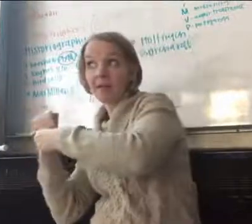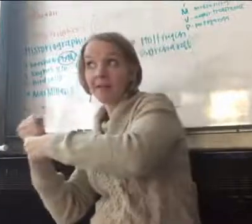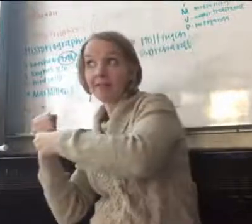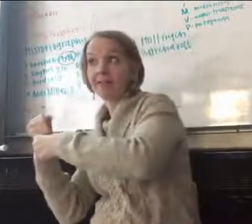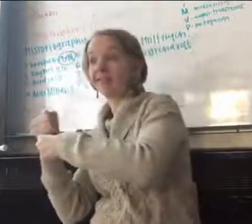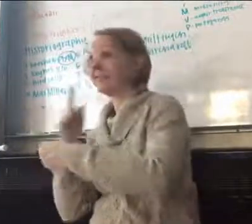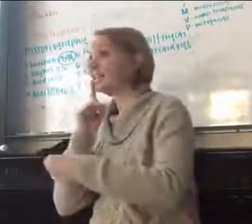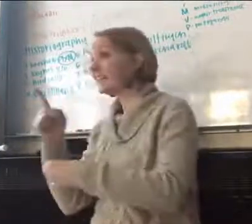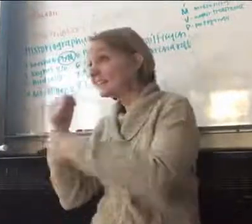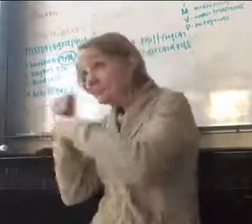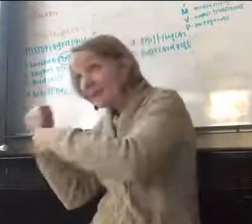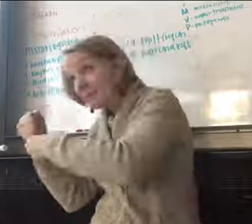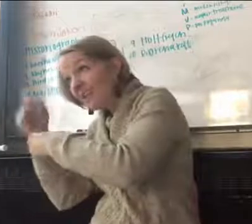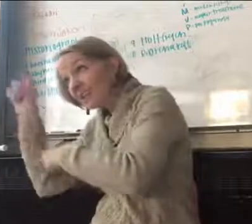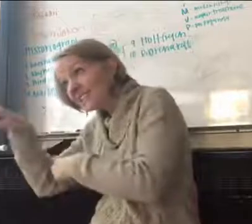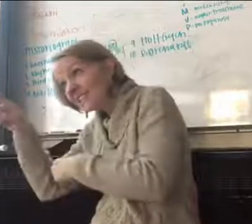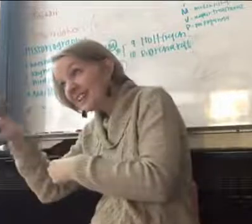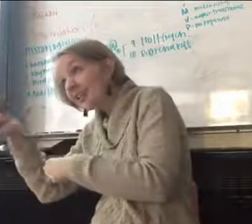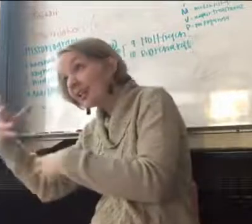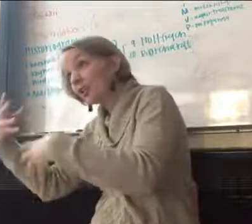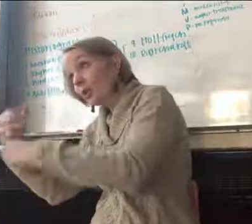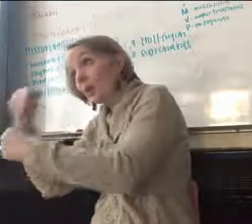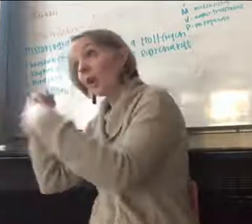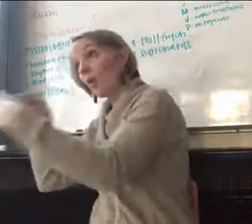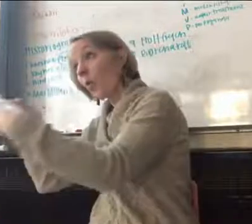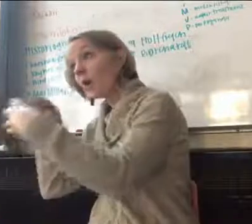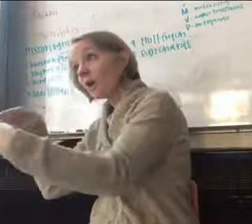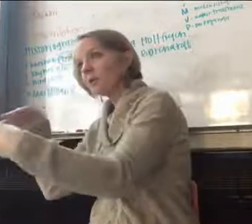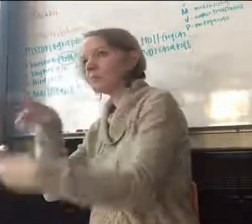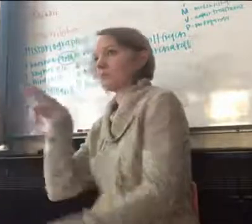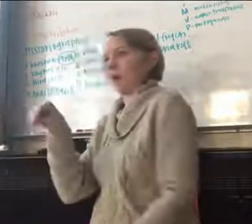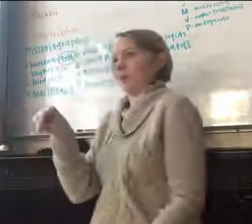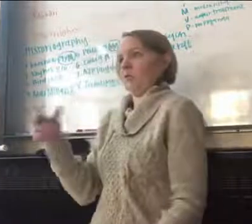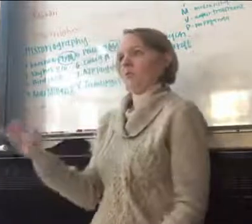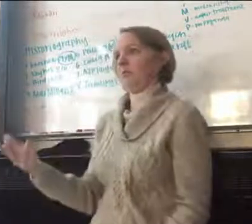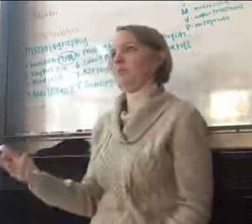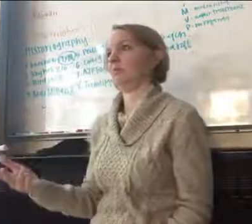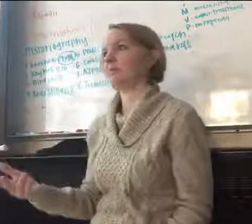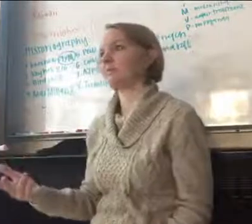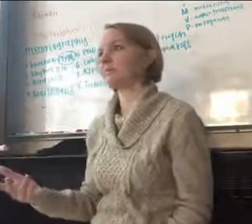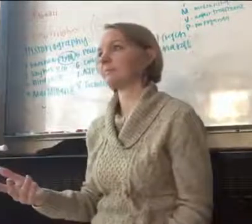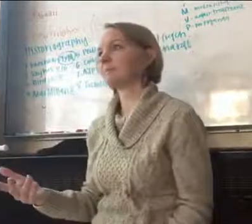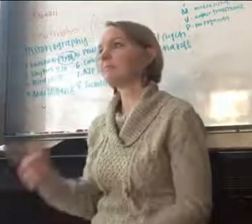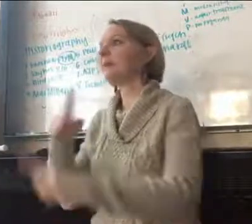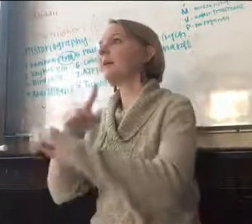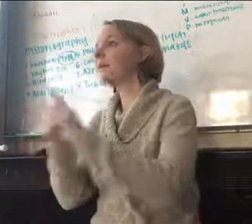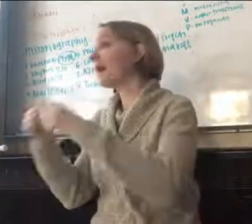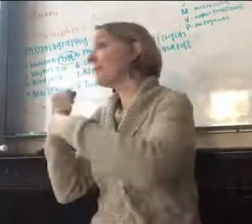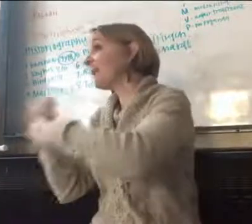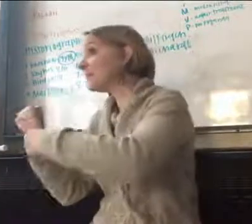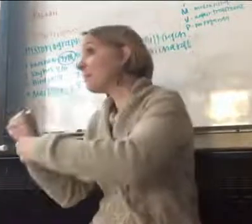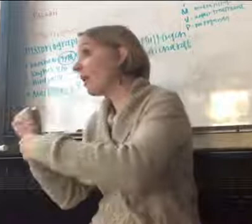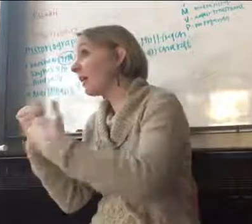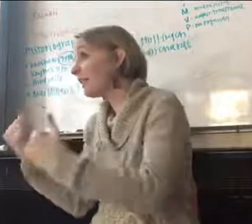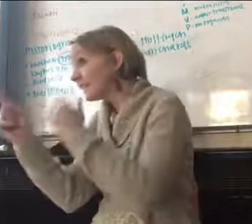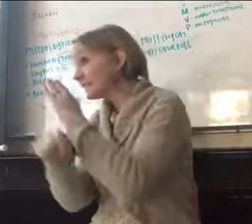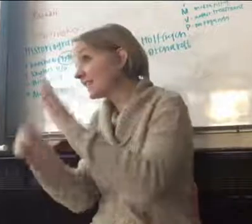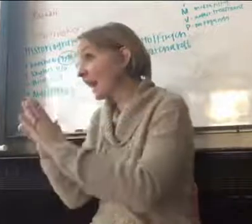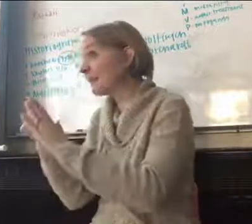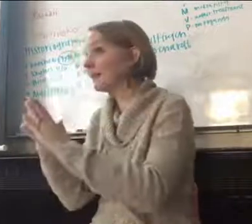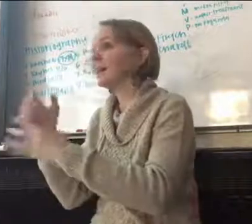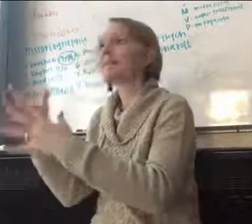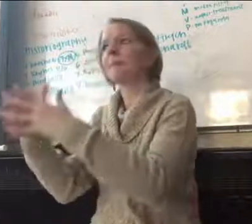Is baseball necessary to win a war against Europe? No, right? And yet baseball at this time is